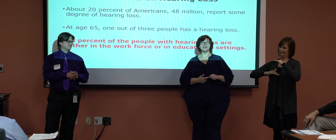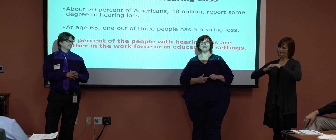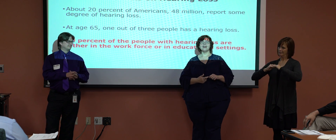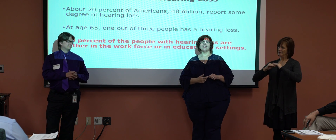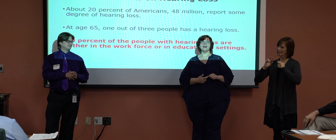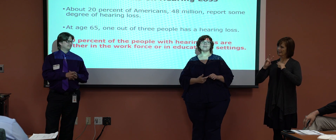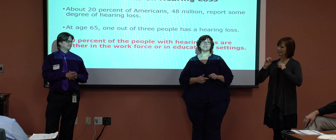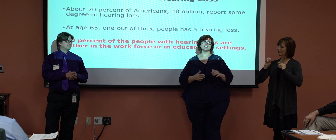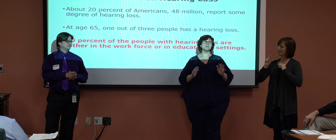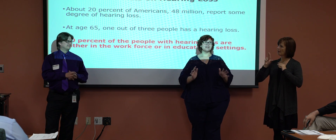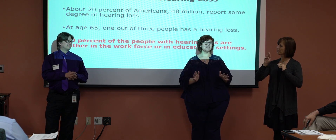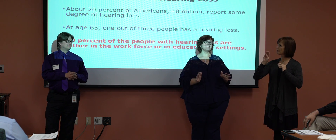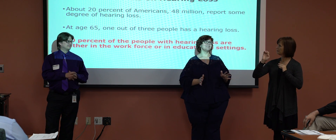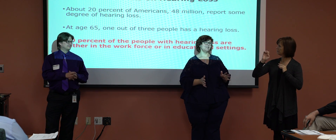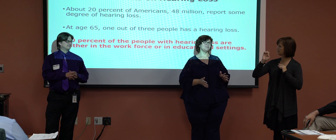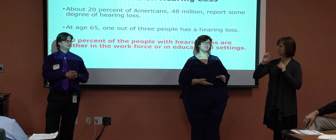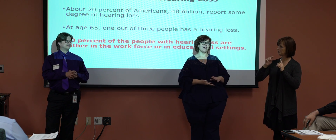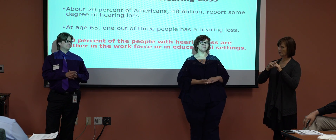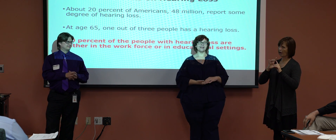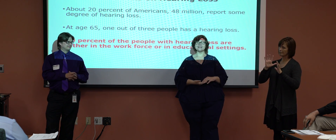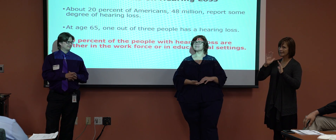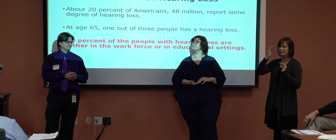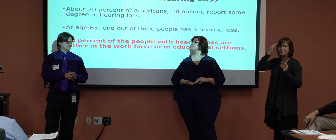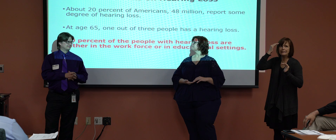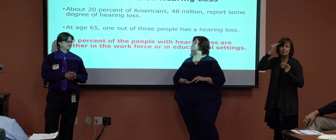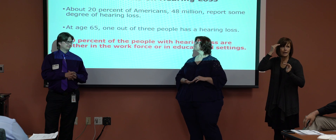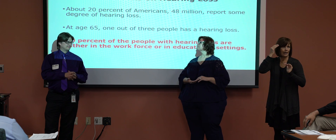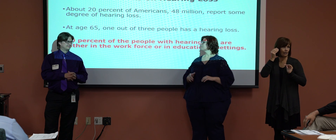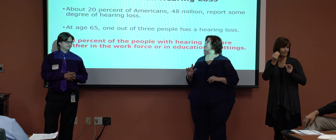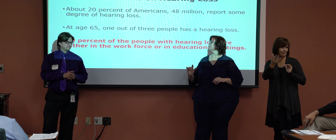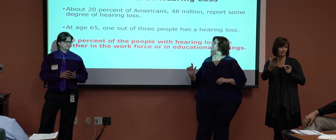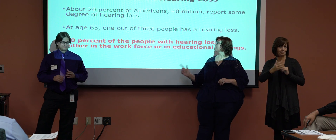appropriate. Just be sensitive to that, please.